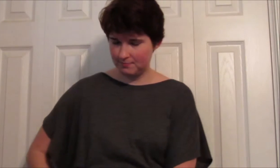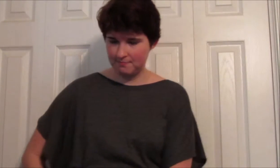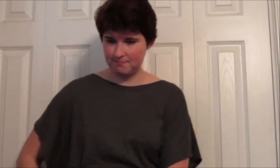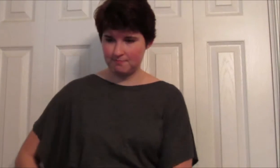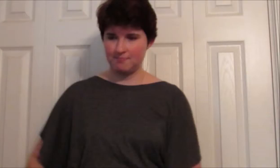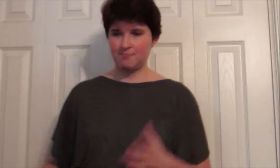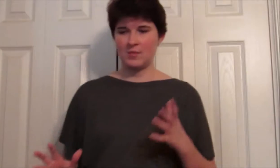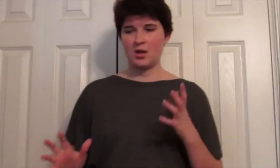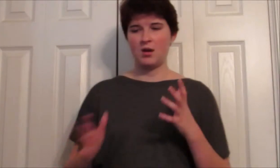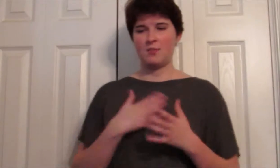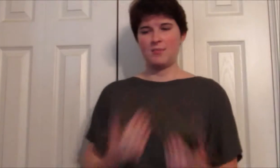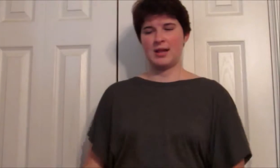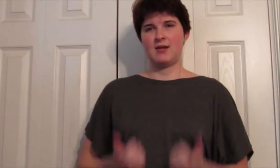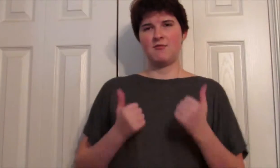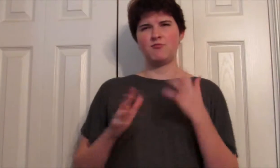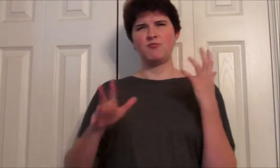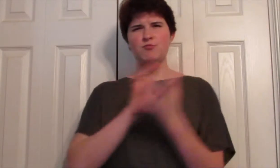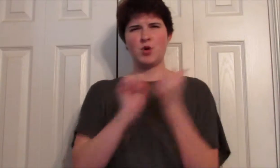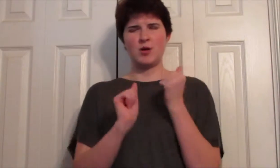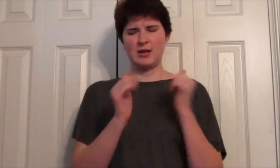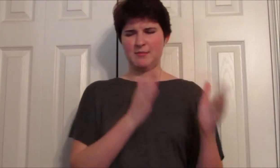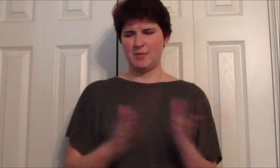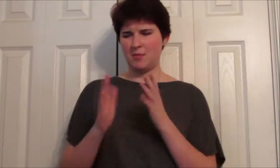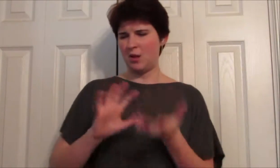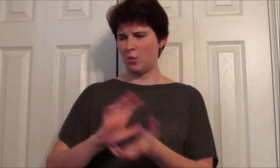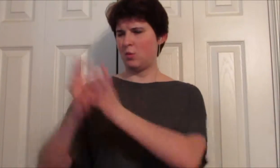ruin my life, destroy my plans.